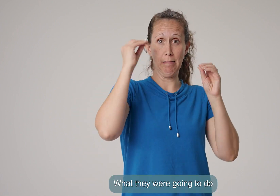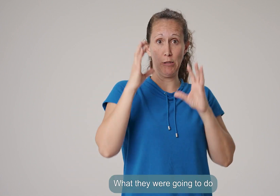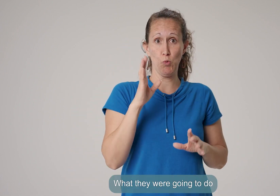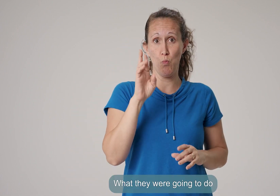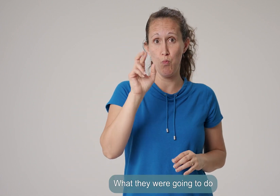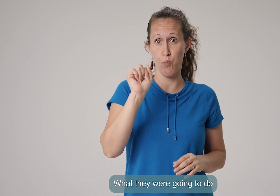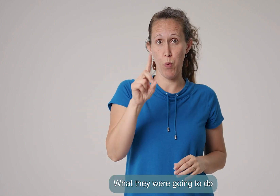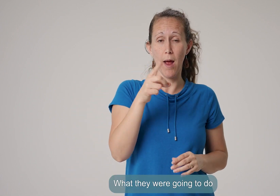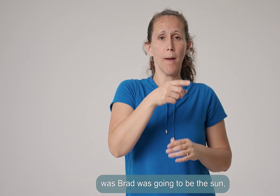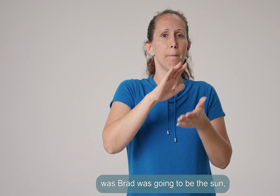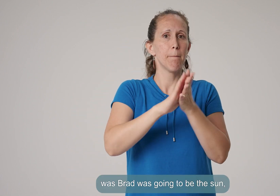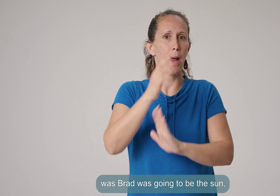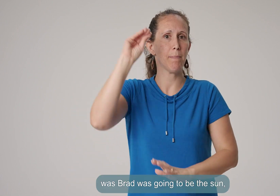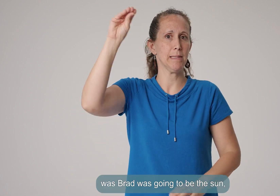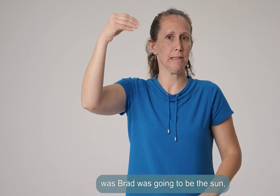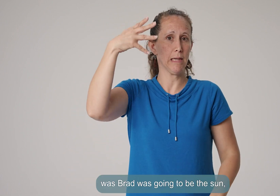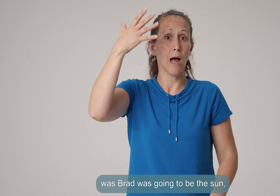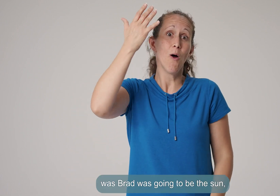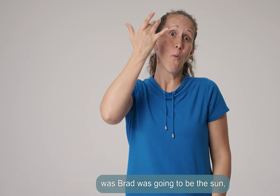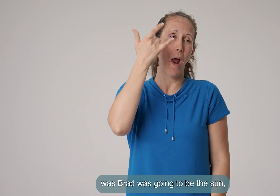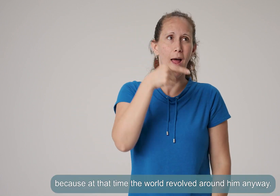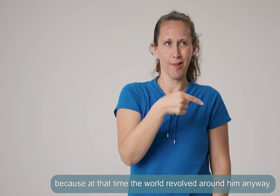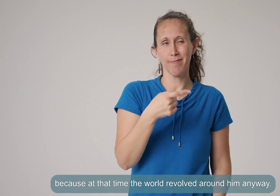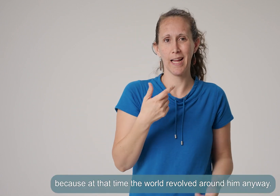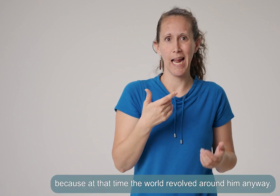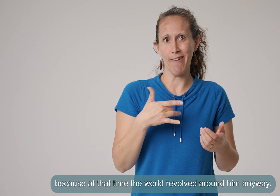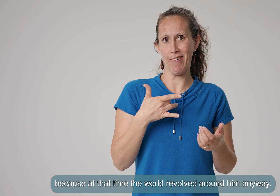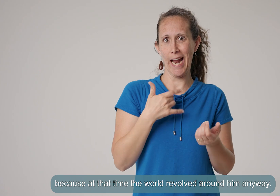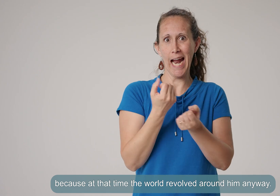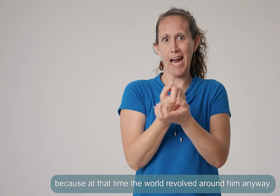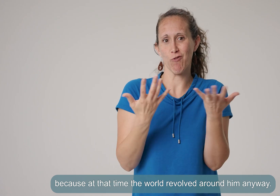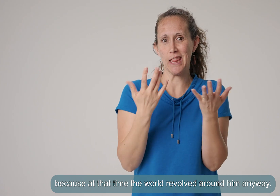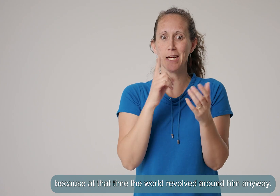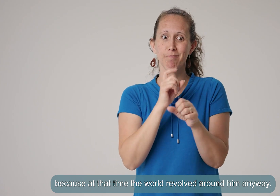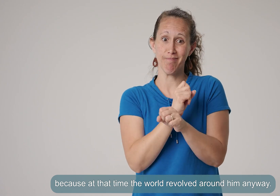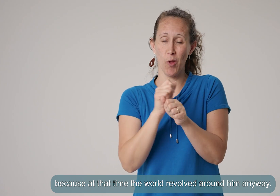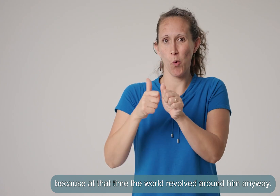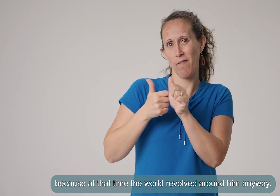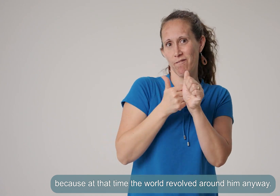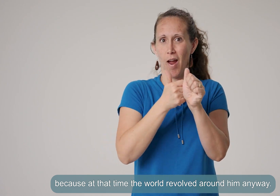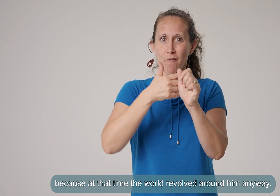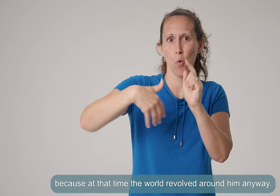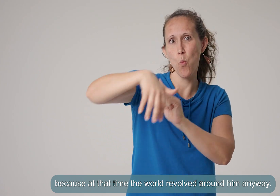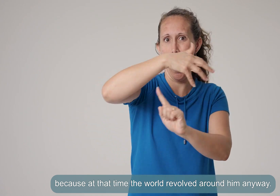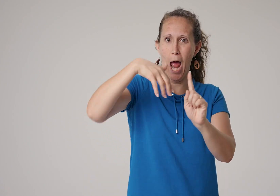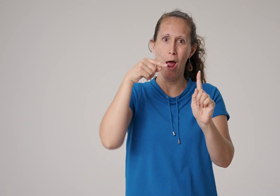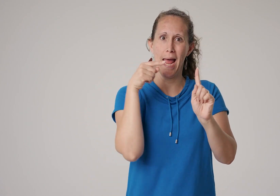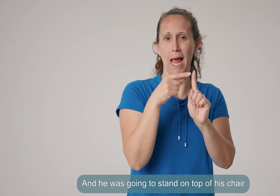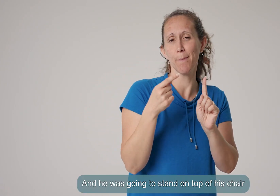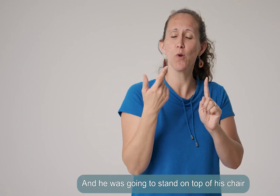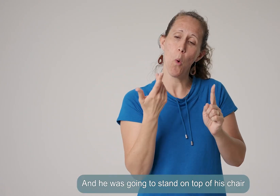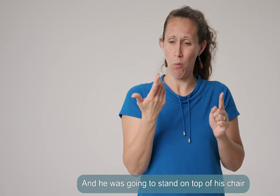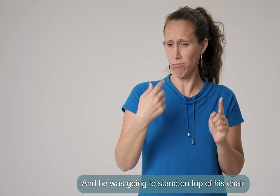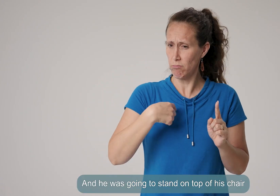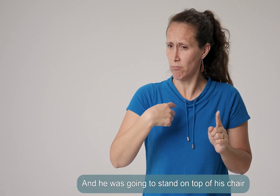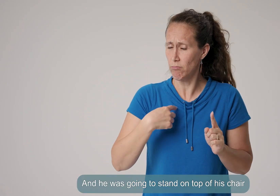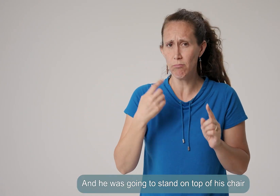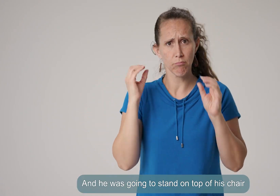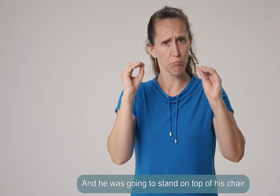What they were going to do was Brad was going to be the sun, because at that time the world revolved around him anyway, and he was going to stand on